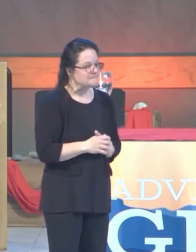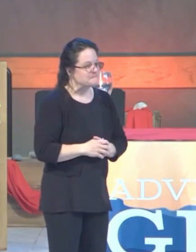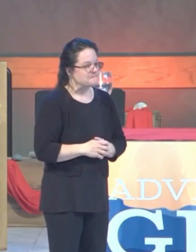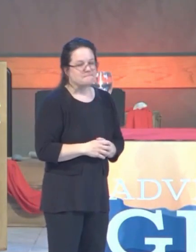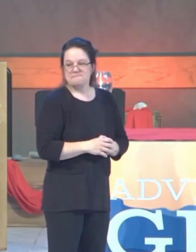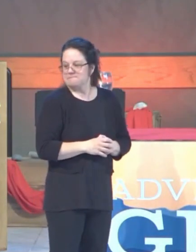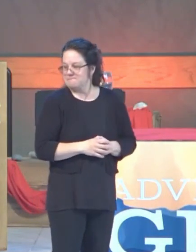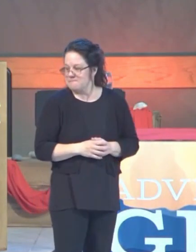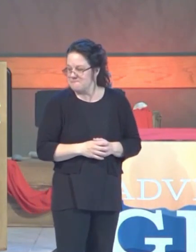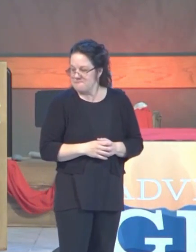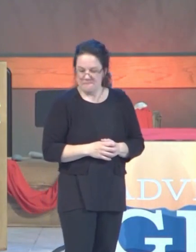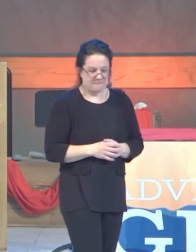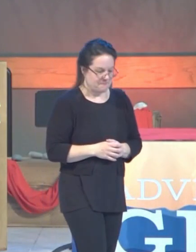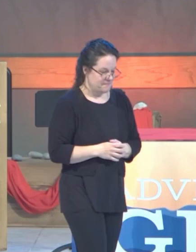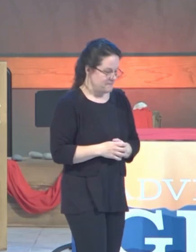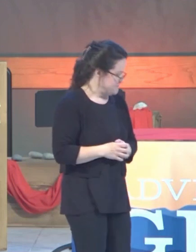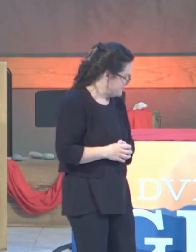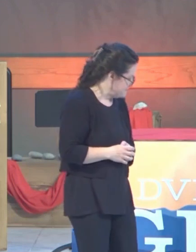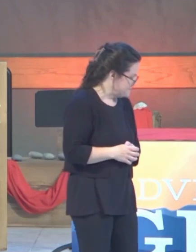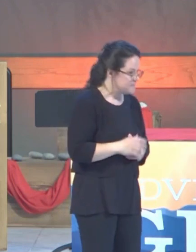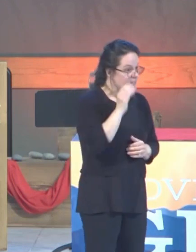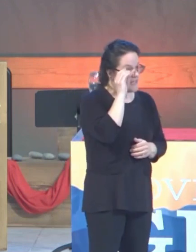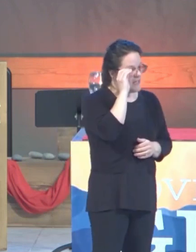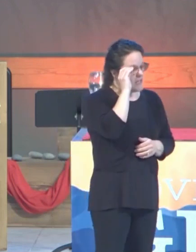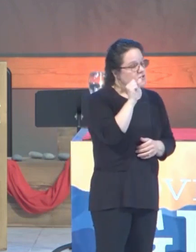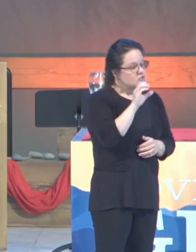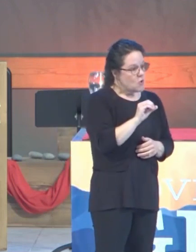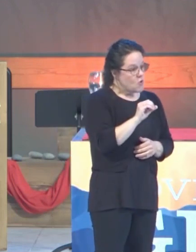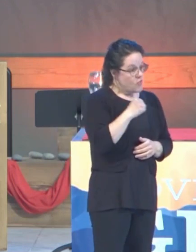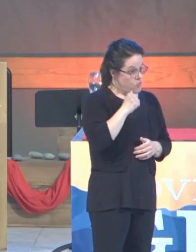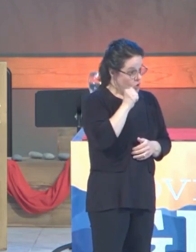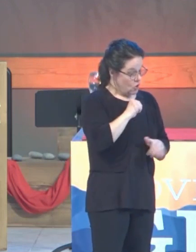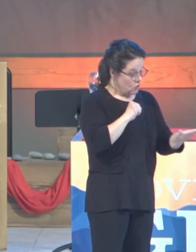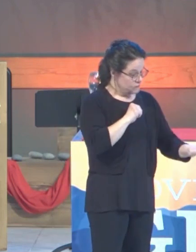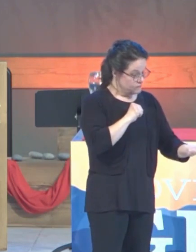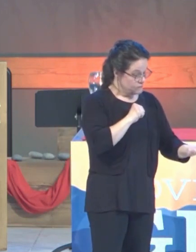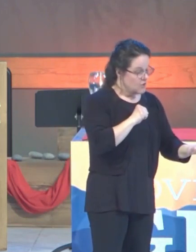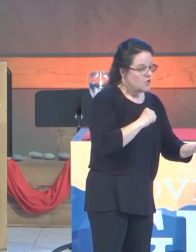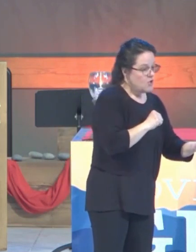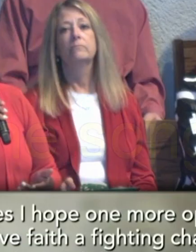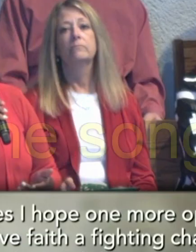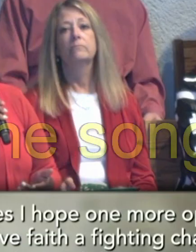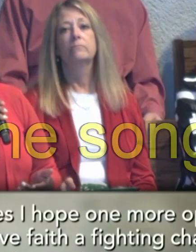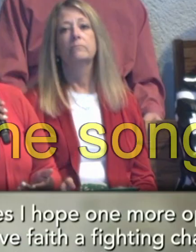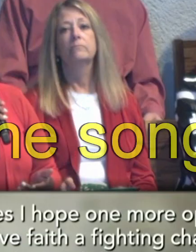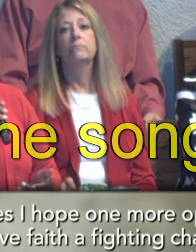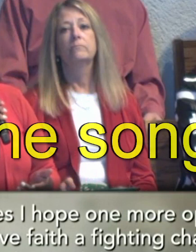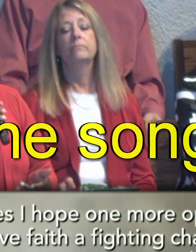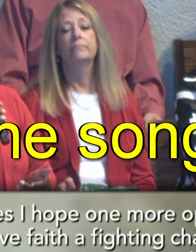is like a pagan service. It's like some kind of the little girl pseudo-Protestant pagan the service.